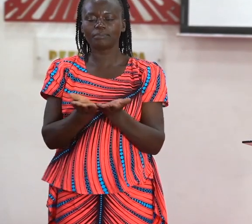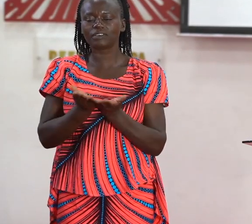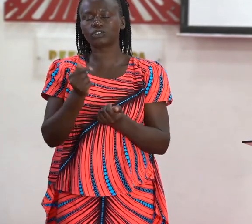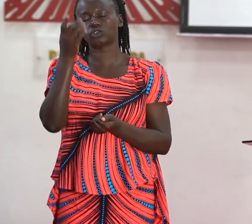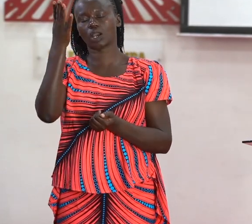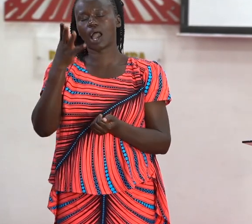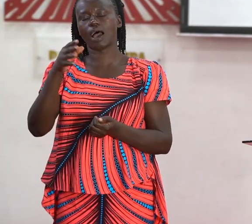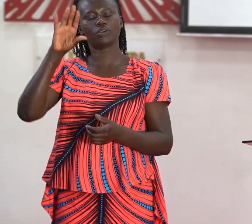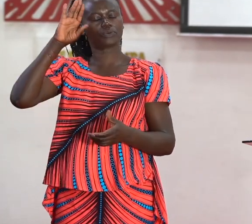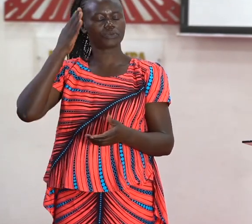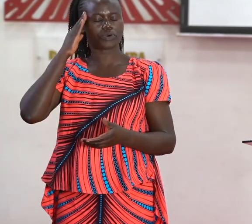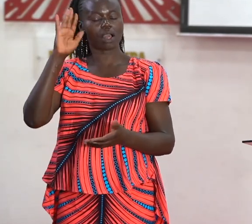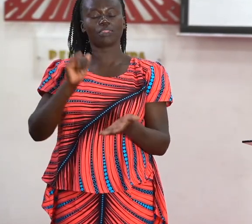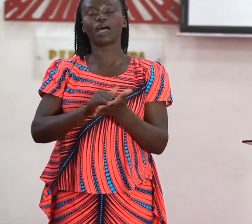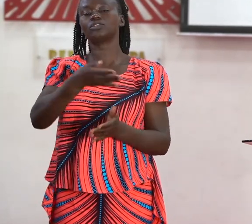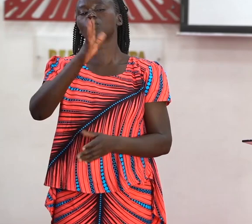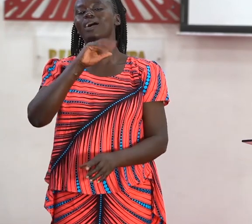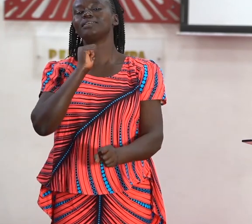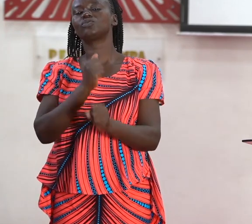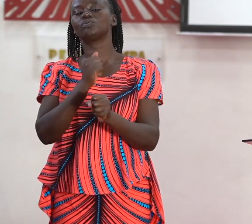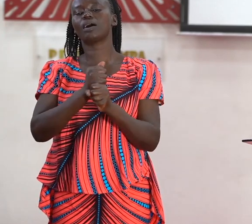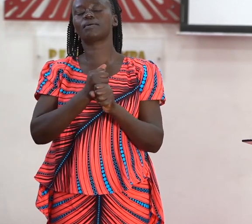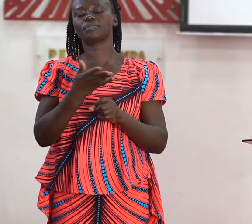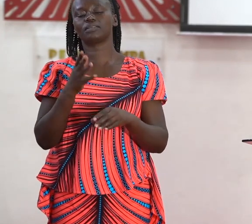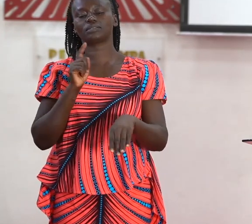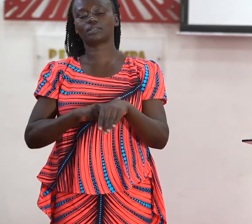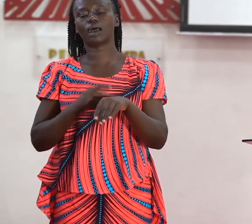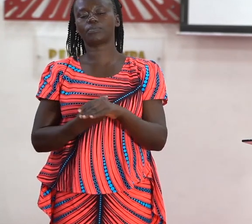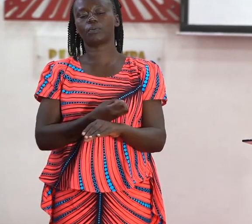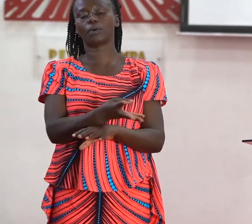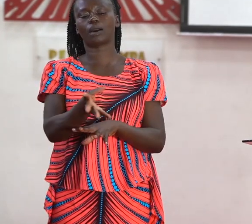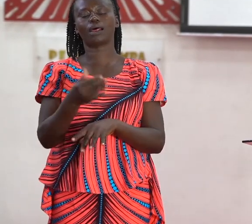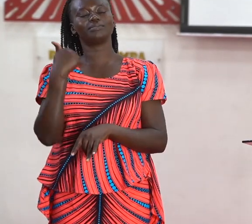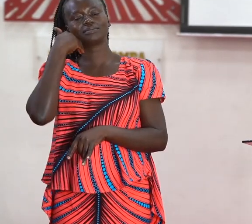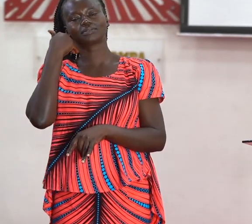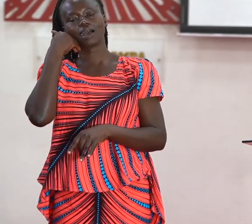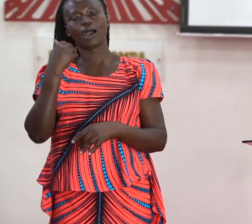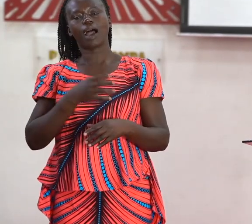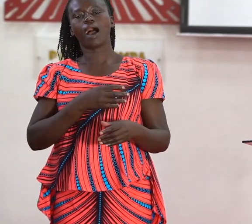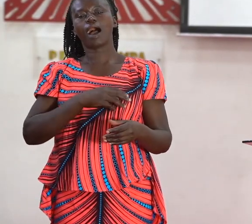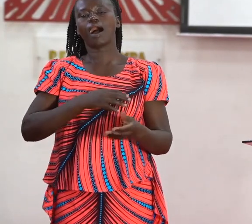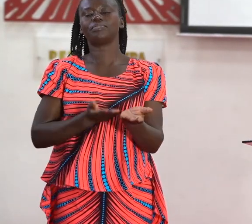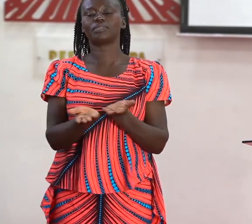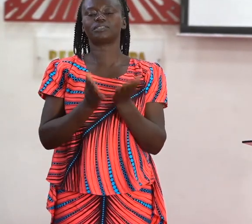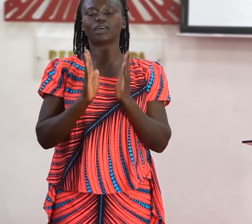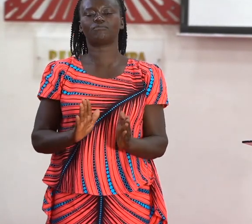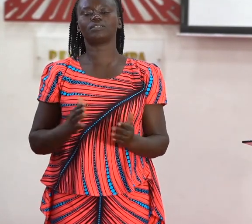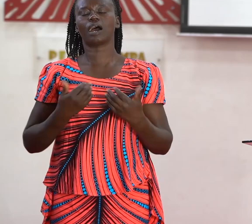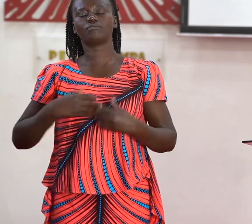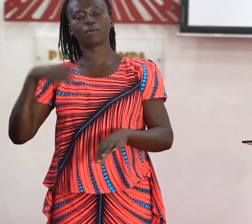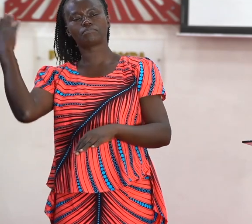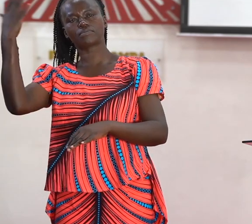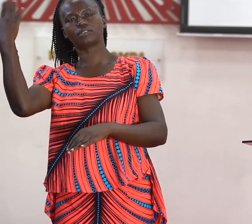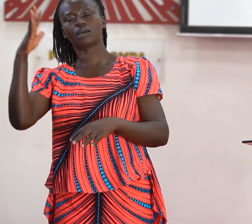God is still at work, even in this season of Corona, as the minister of the gospel has just shared with you. And